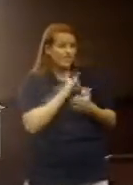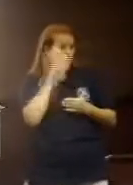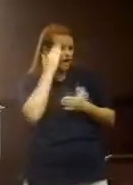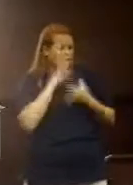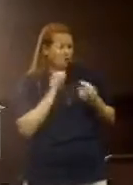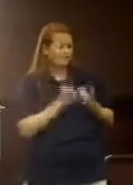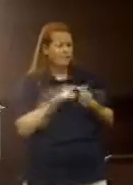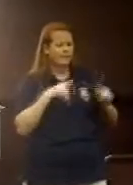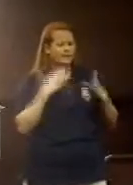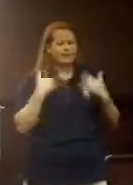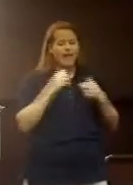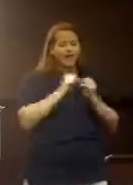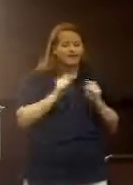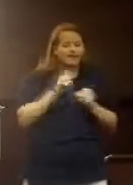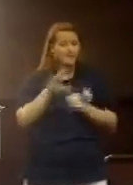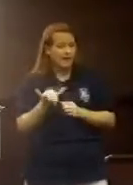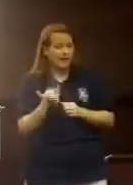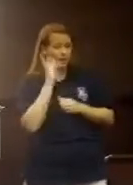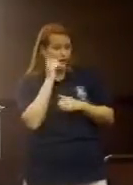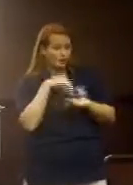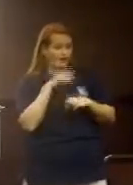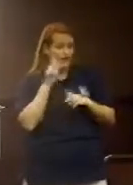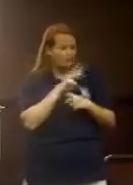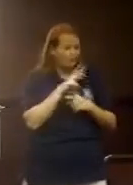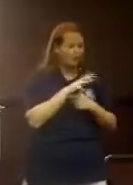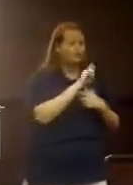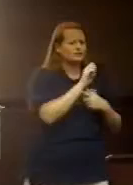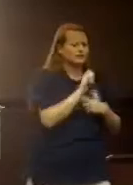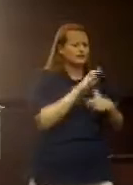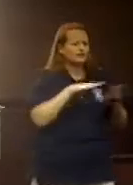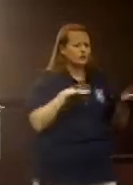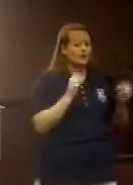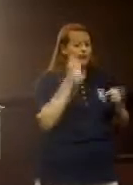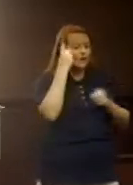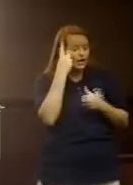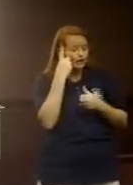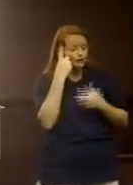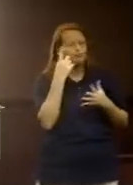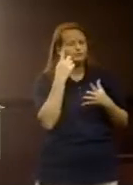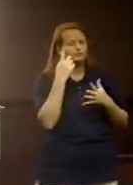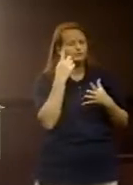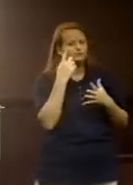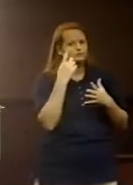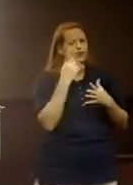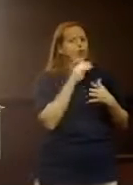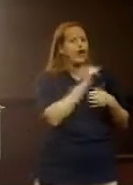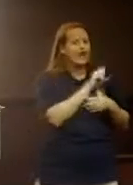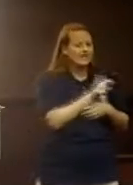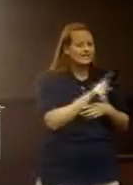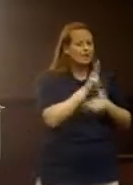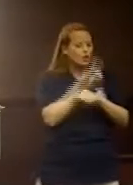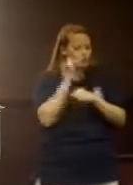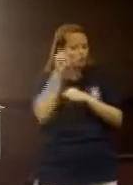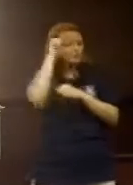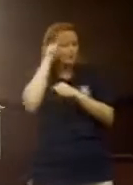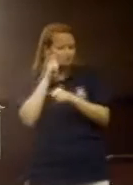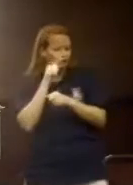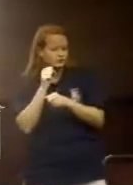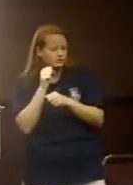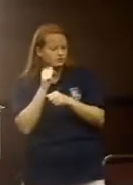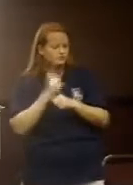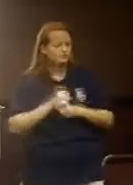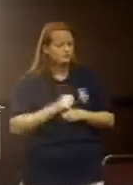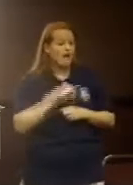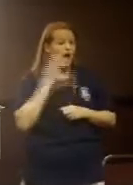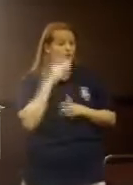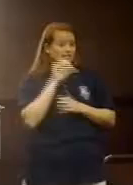have systematically looked at whether C children can understand children that ASL using adults. I